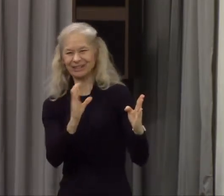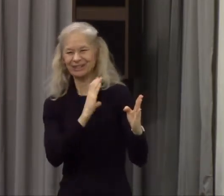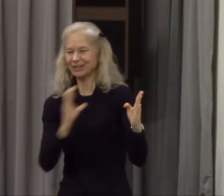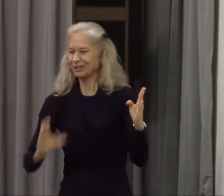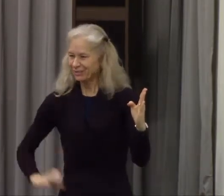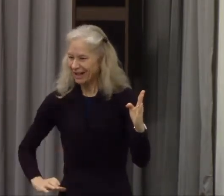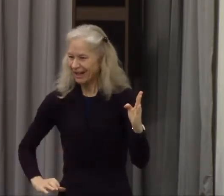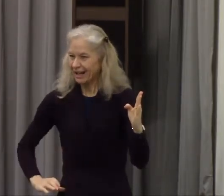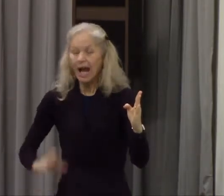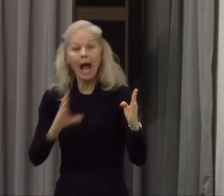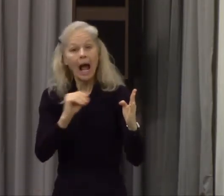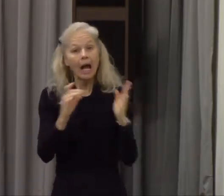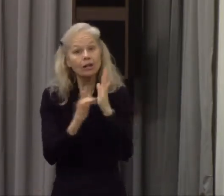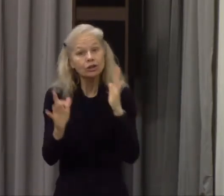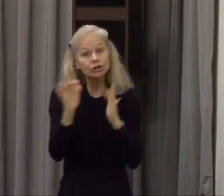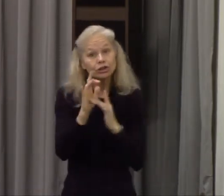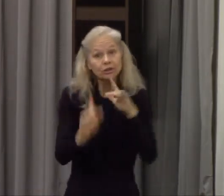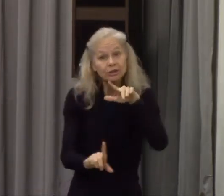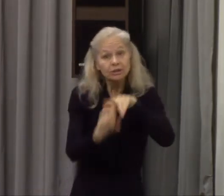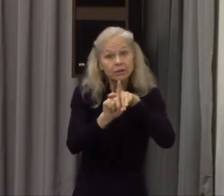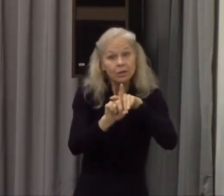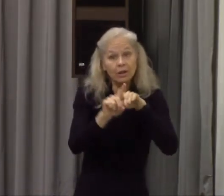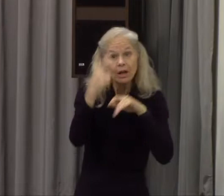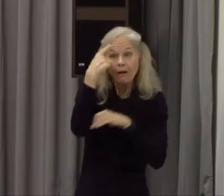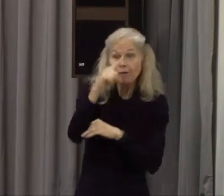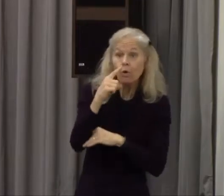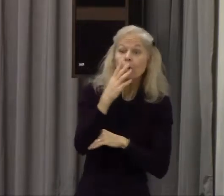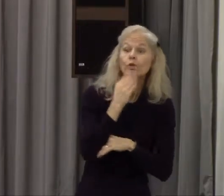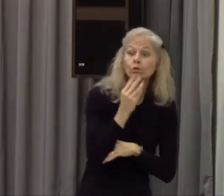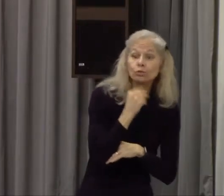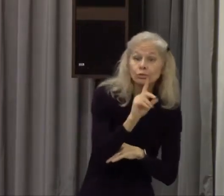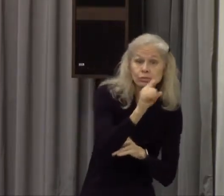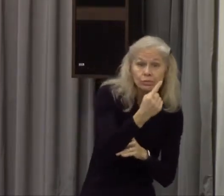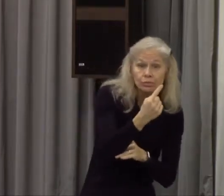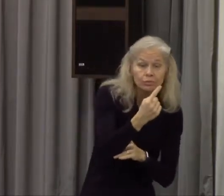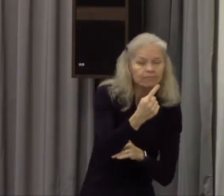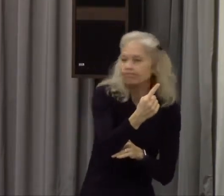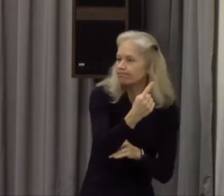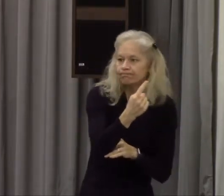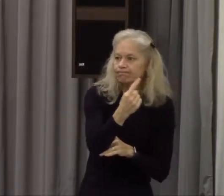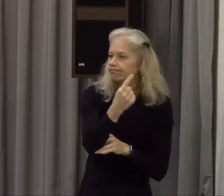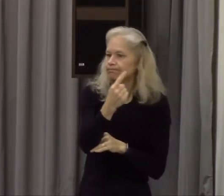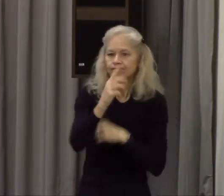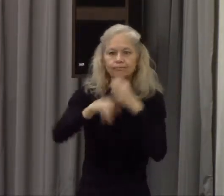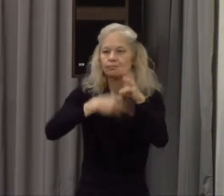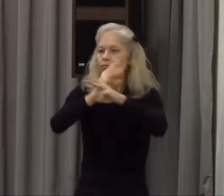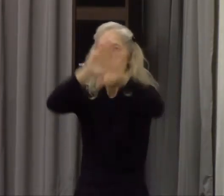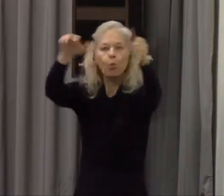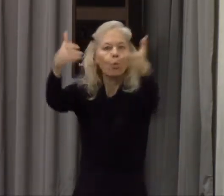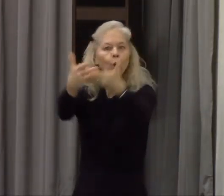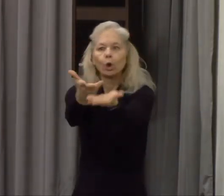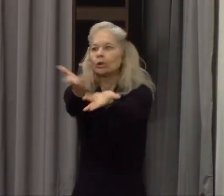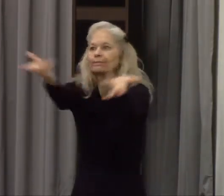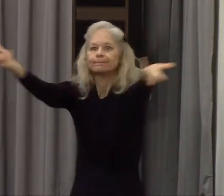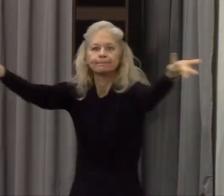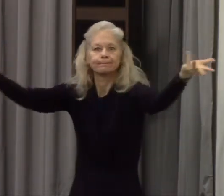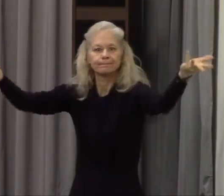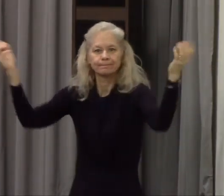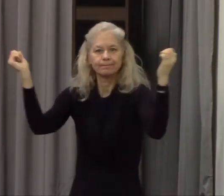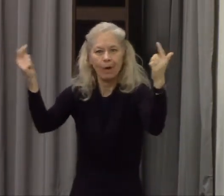revelation. And we need that. We need to know the Word of God. By the way, we need to know what's in our own hearts,